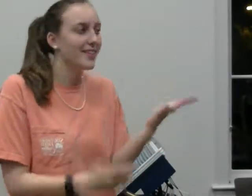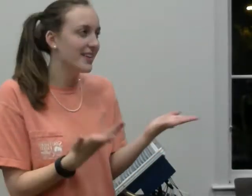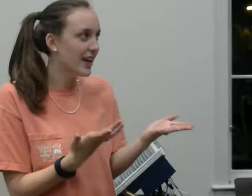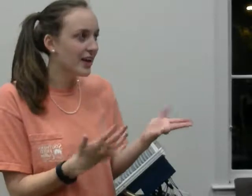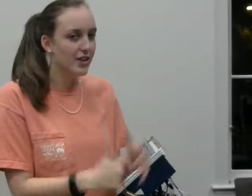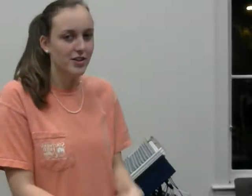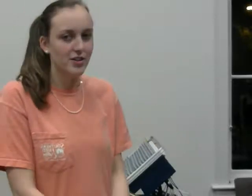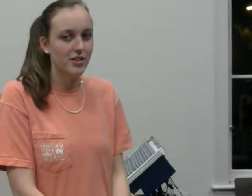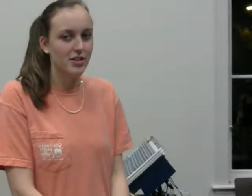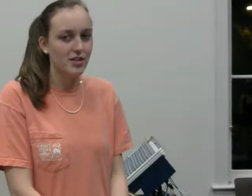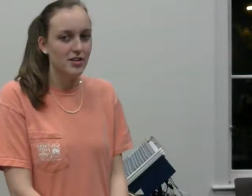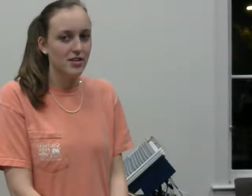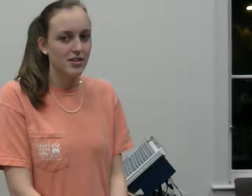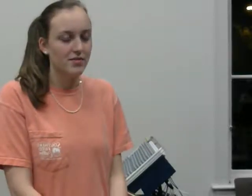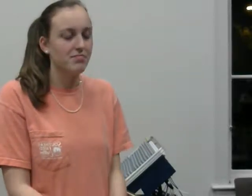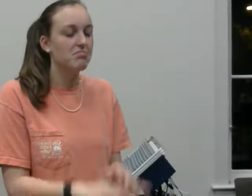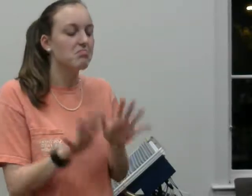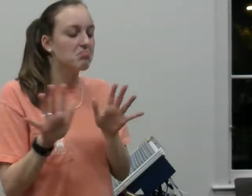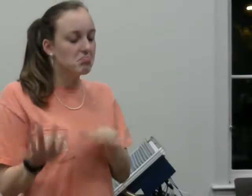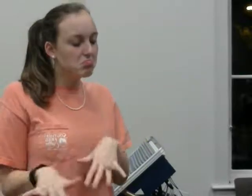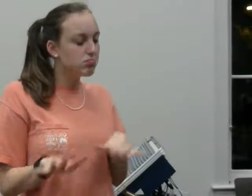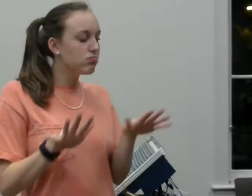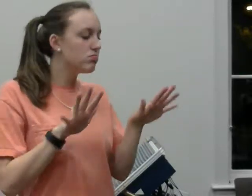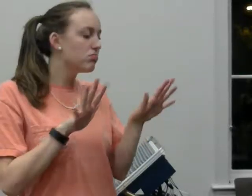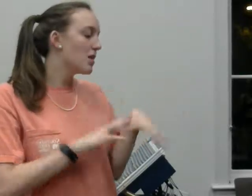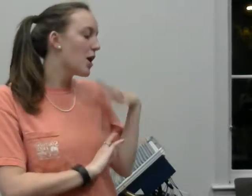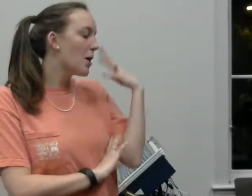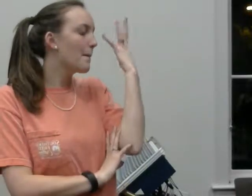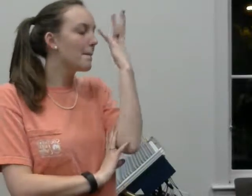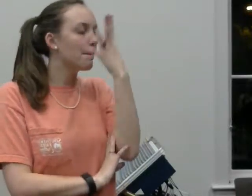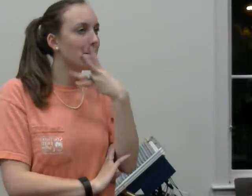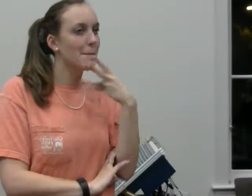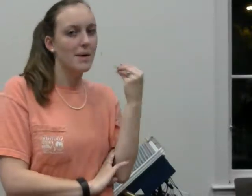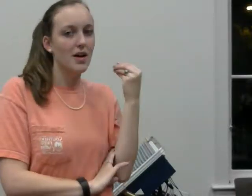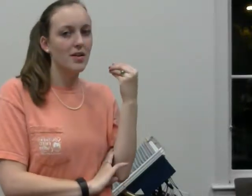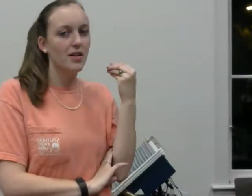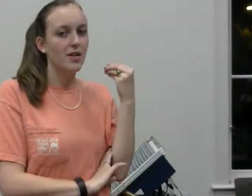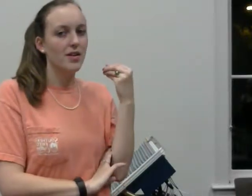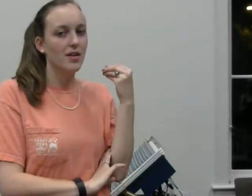it's just fun and smell the flowers.